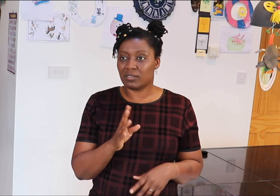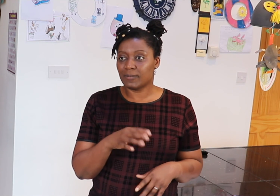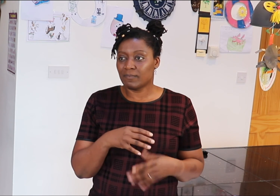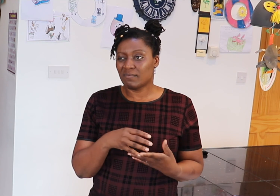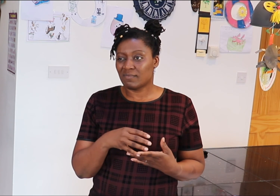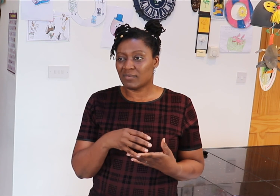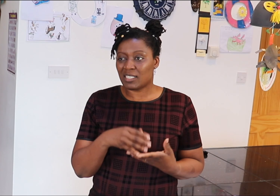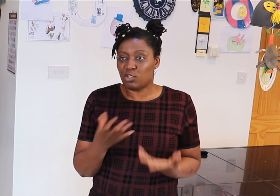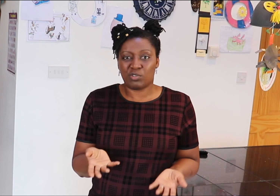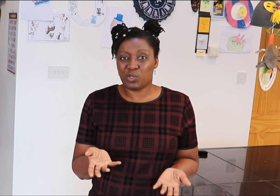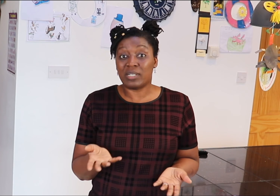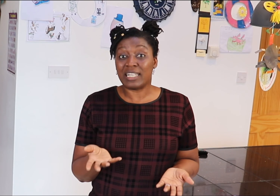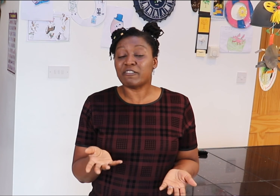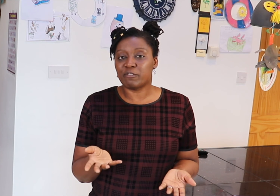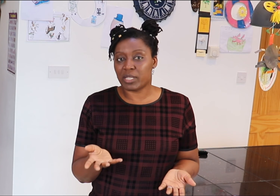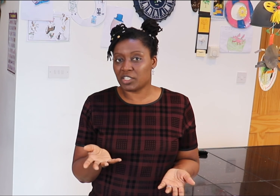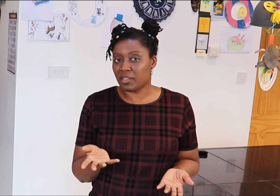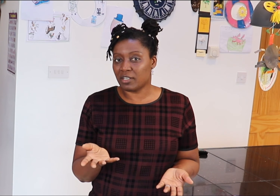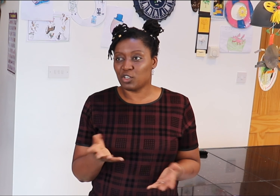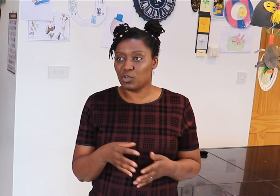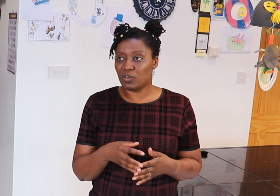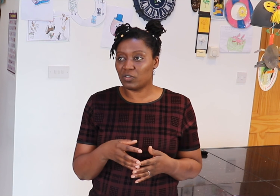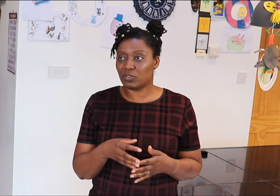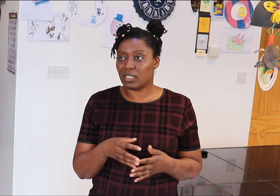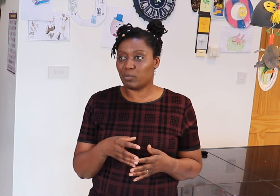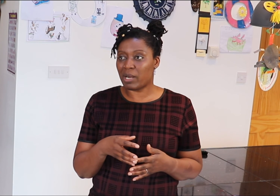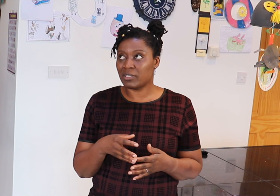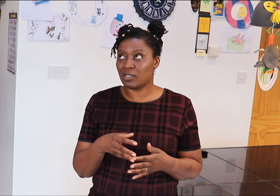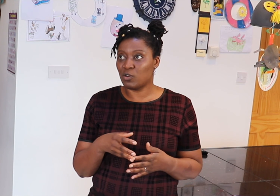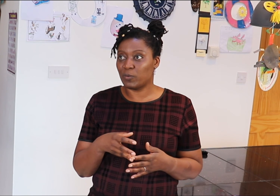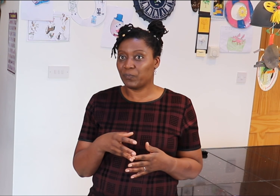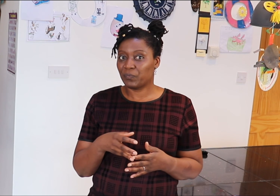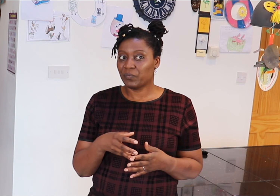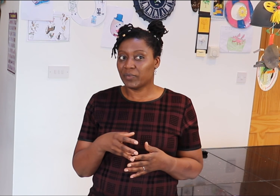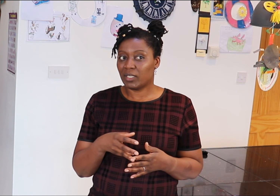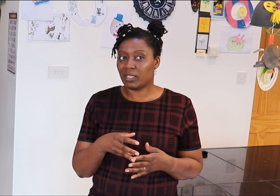because you don't live with each other. Your parents are not